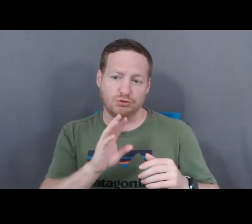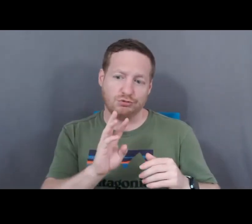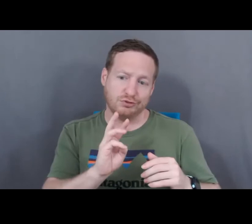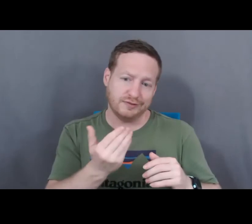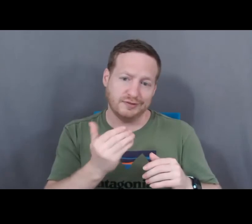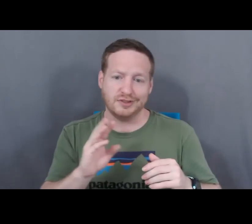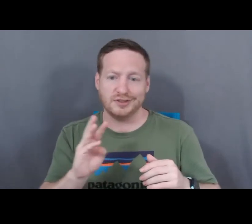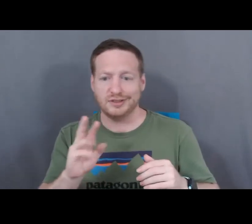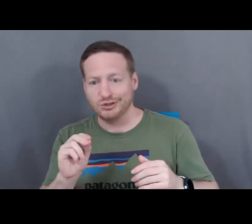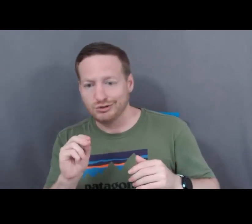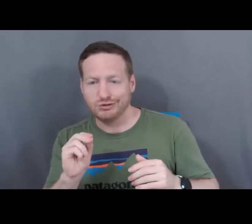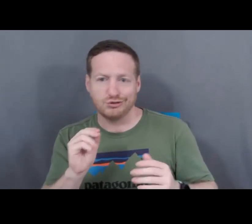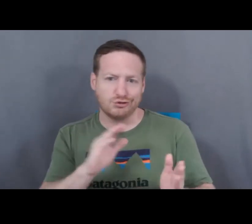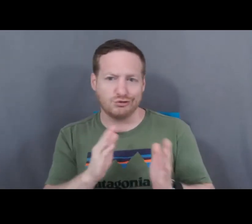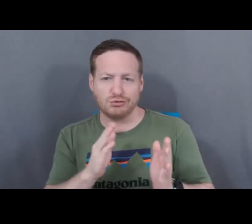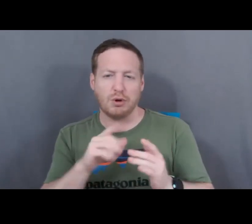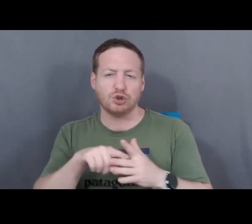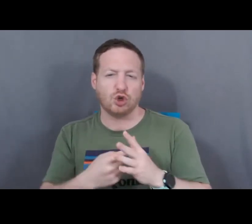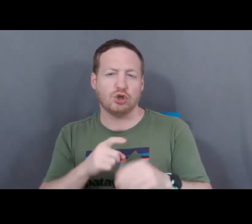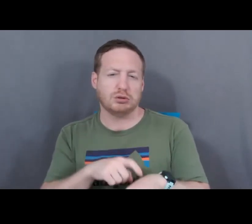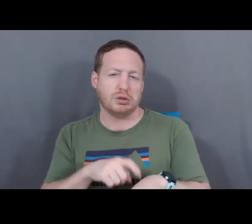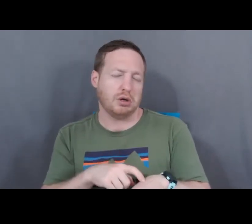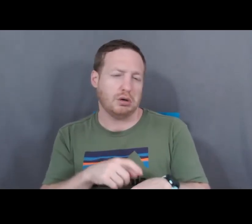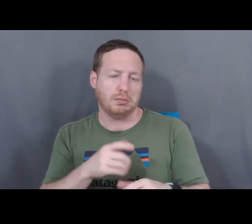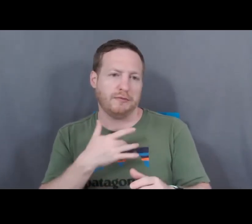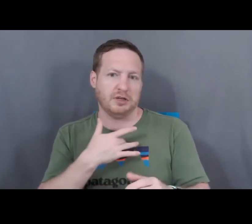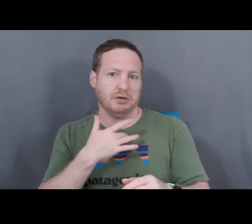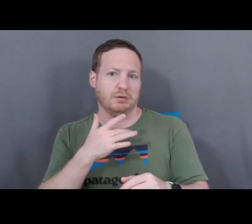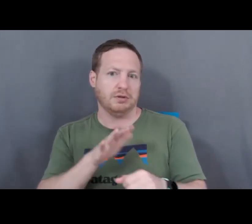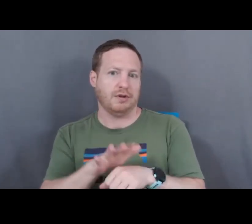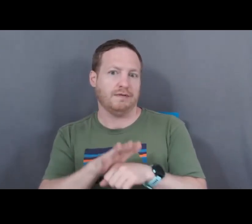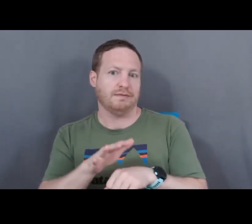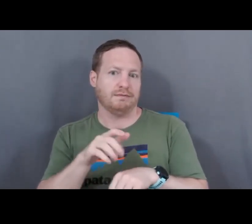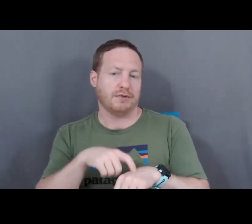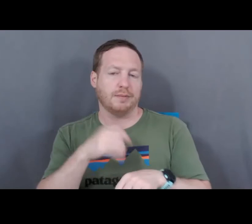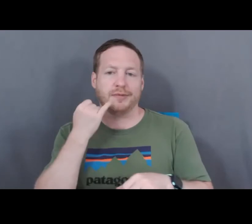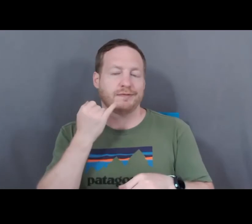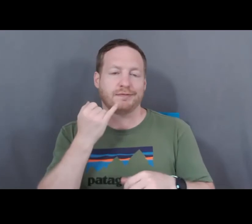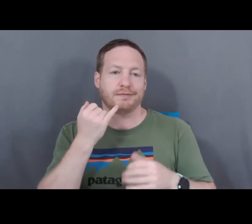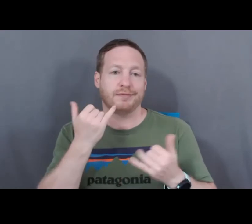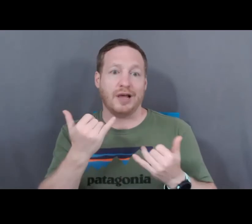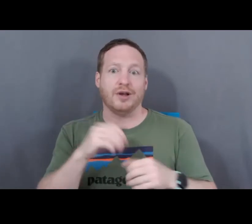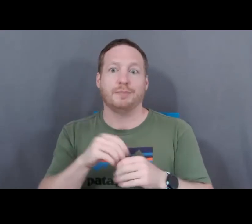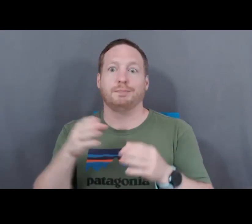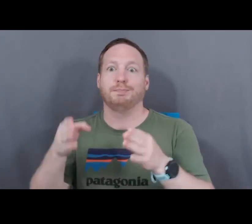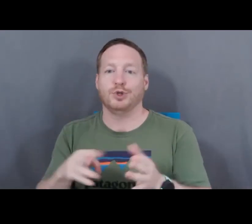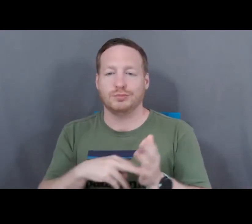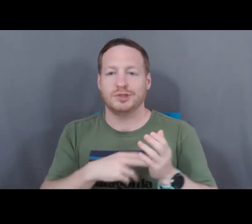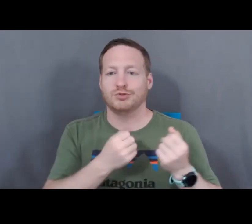going to be doing service provision. And then if people prefer 6:15 or 6:30, so that gives people enough time, if you're coming in